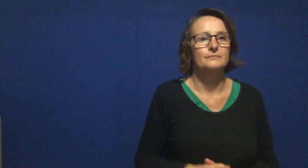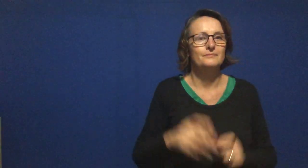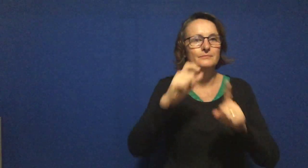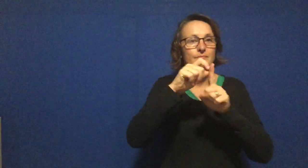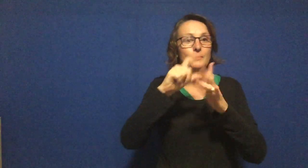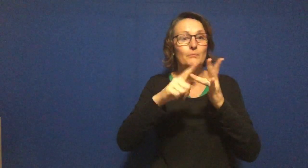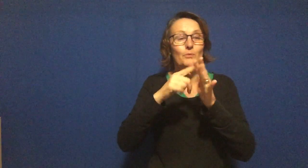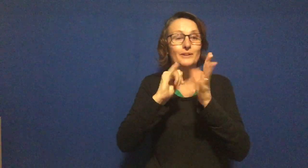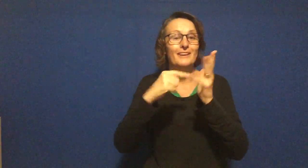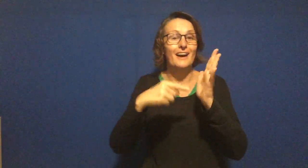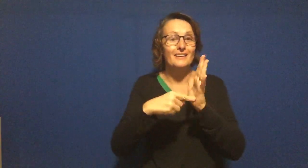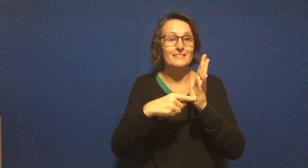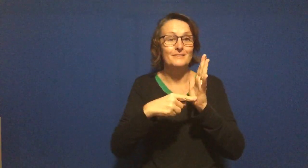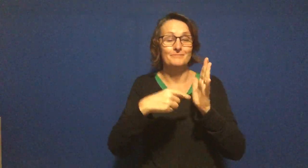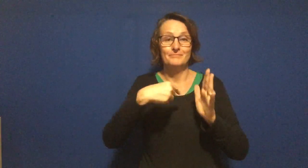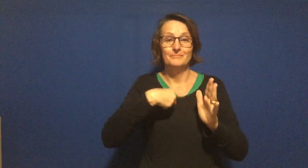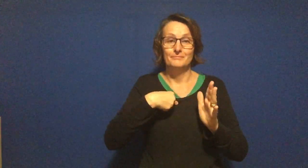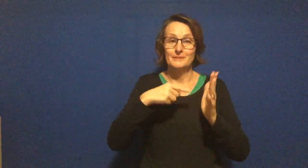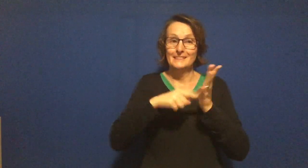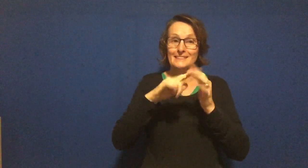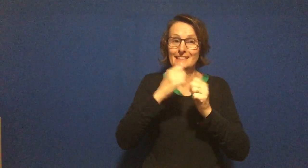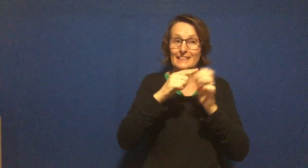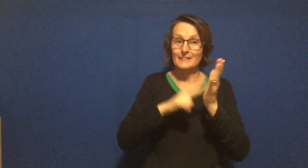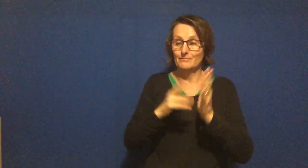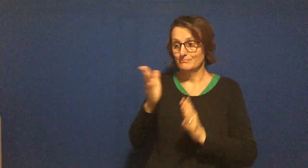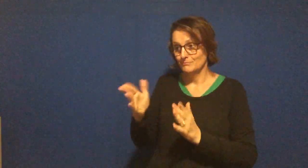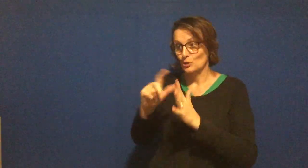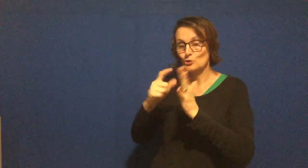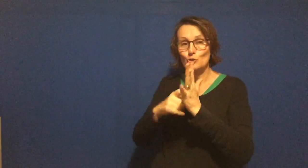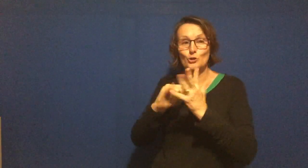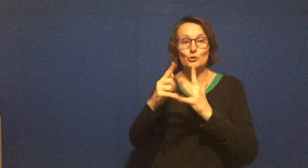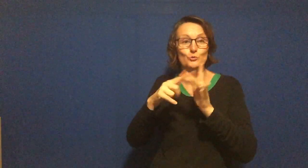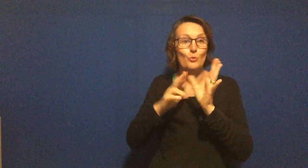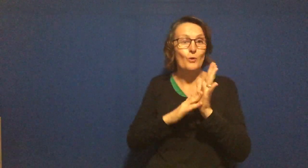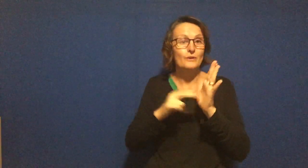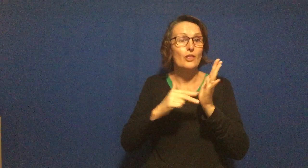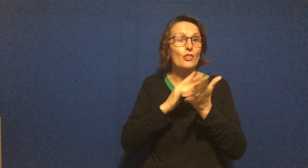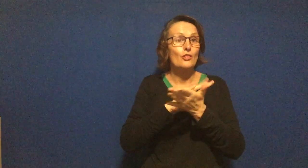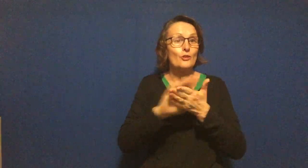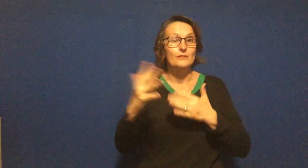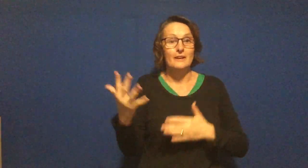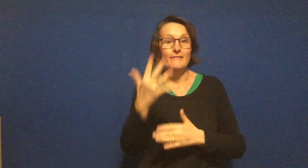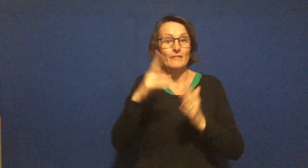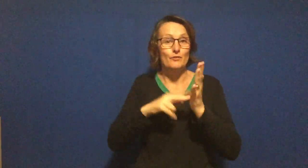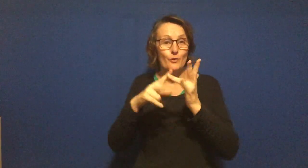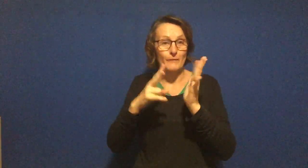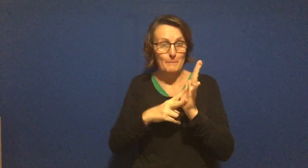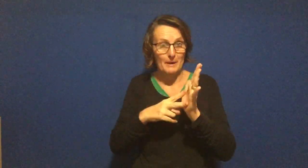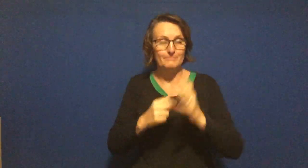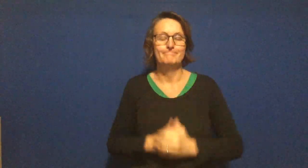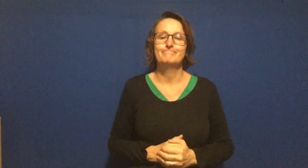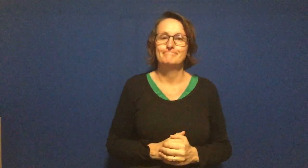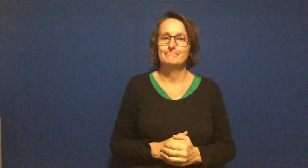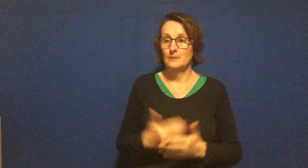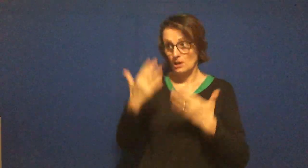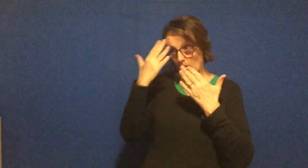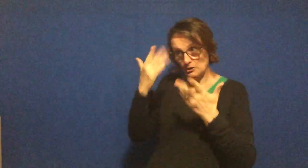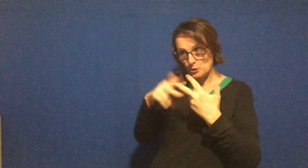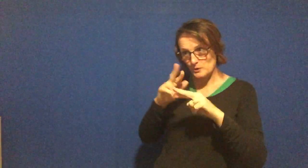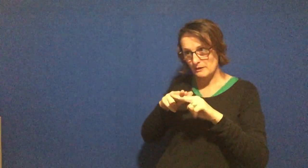I'm health reporter Tegan Taylor. And I'm physician and journalist Dr. Norman Swan. It's Thursday, the 5th of November. So Norman, I don't know if you're a big fan of superhero movies,